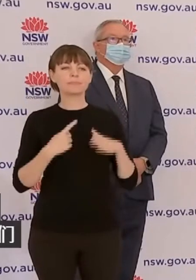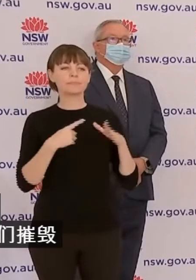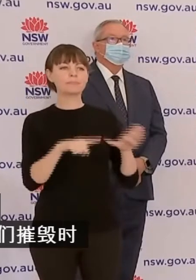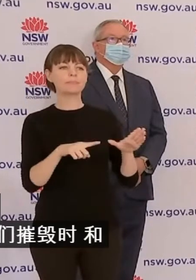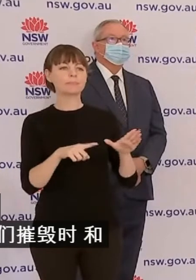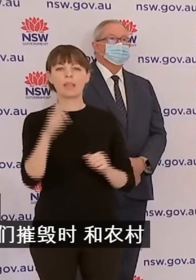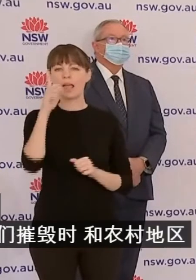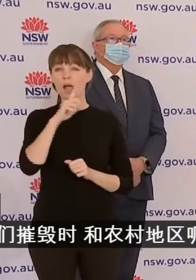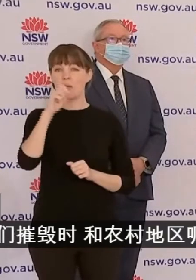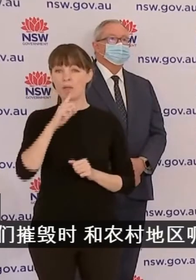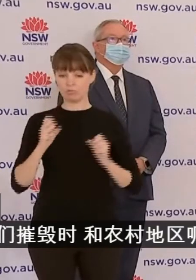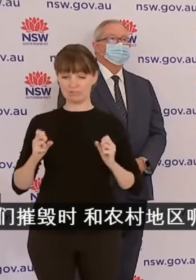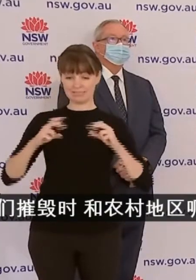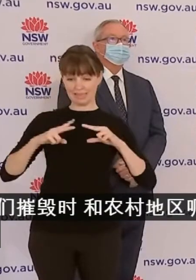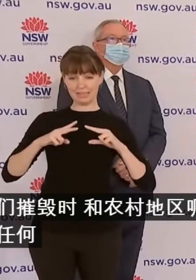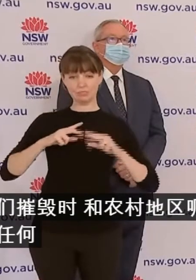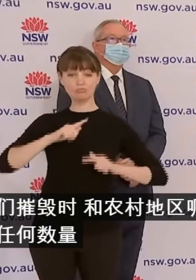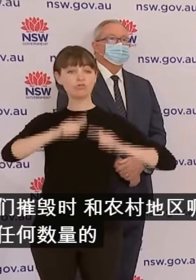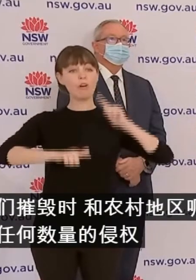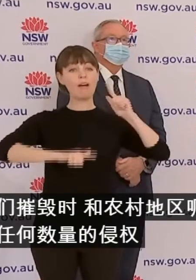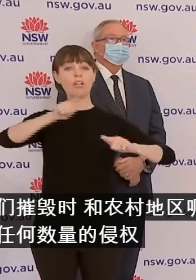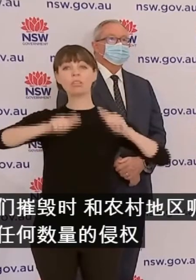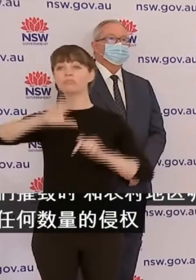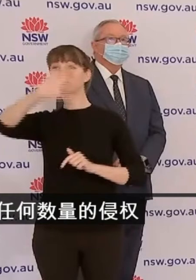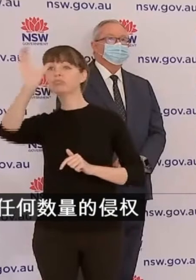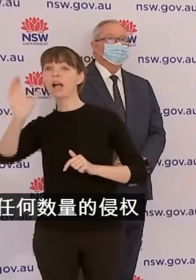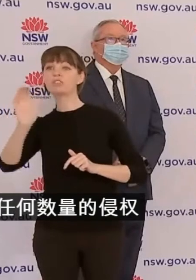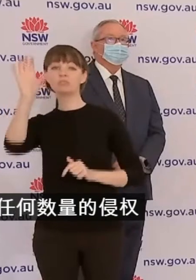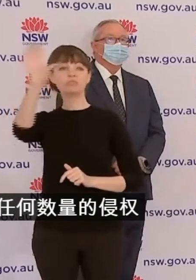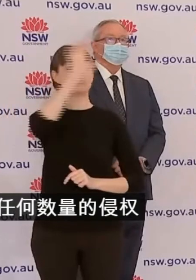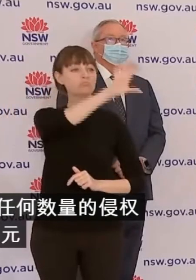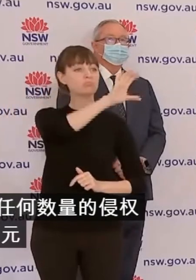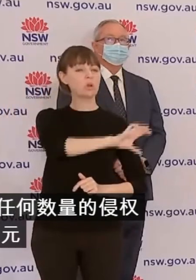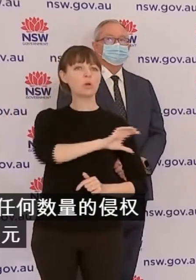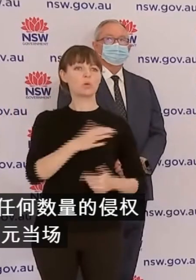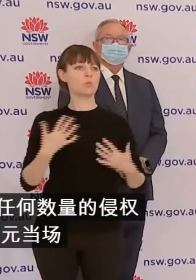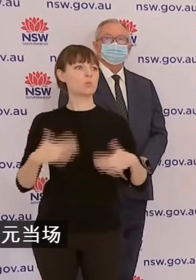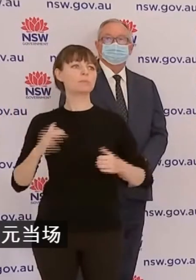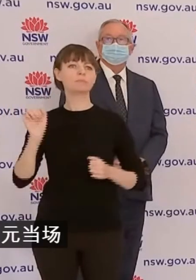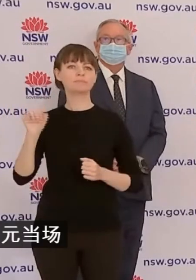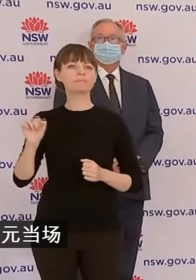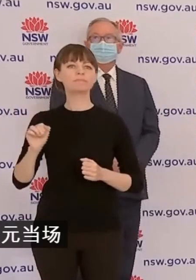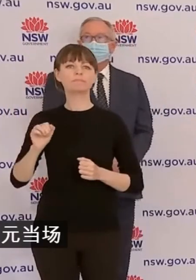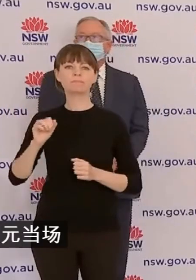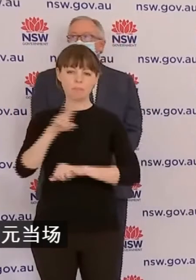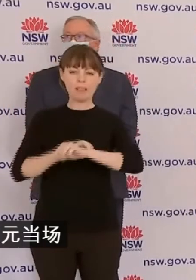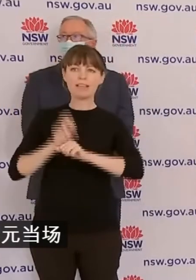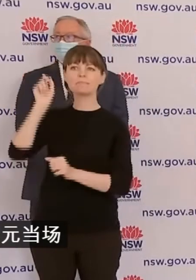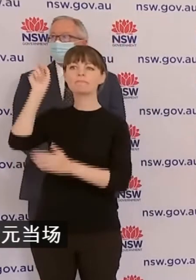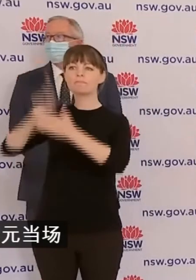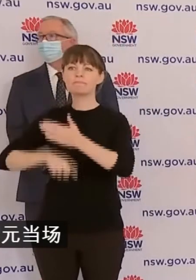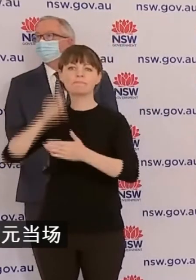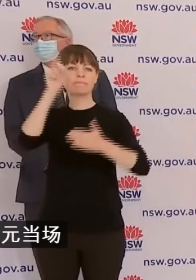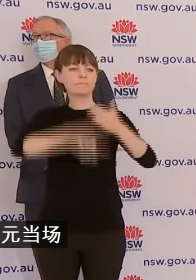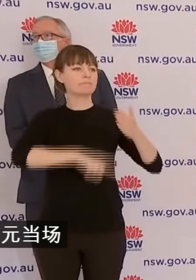regional and rural areas. Police have issued any amount of infringement notices. A $1,000 on-the-spot penalty is a